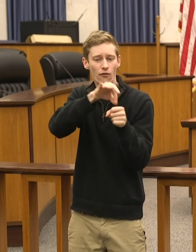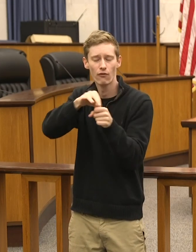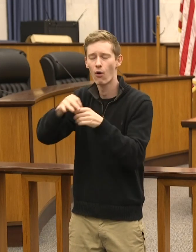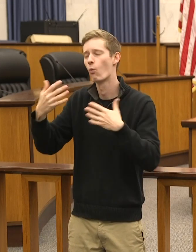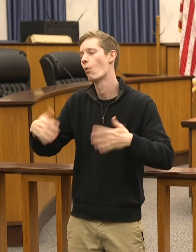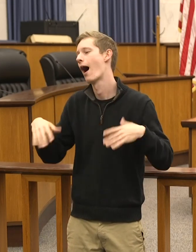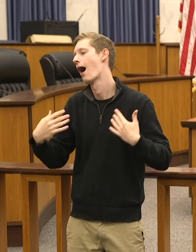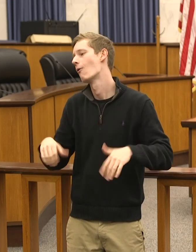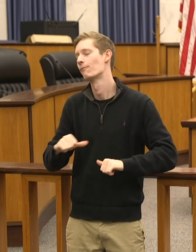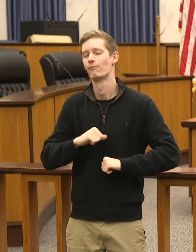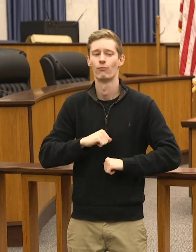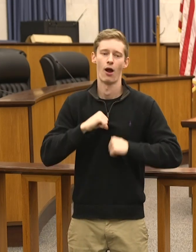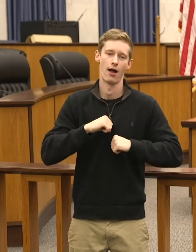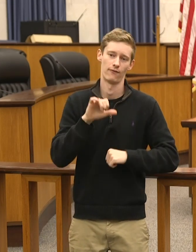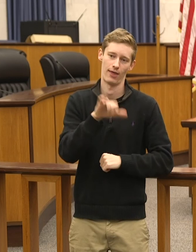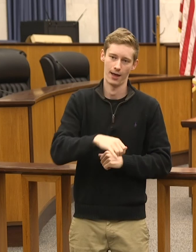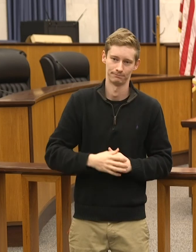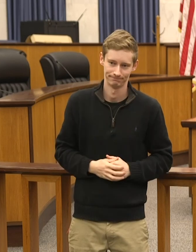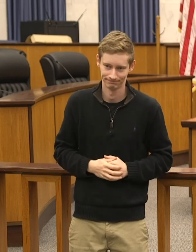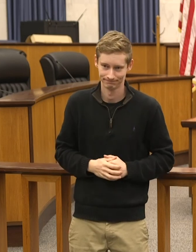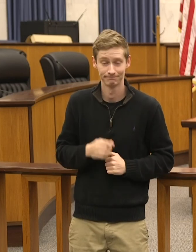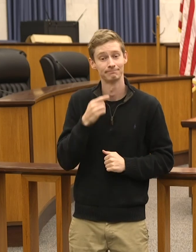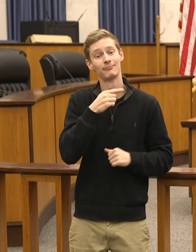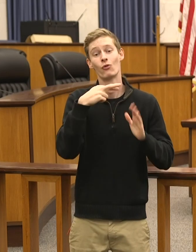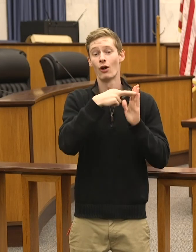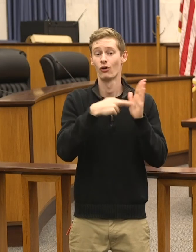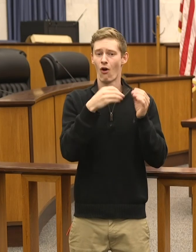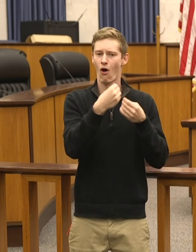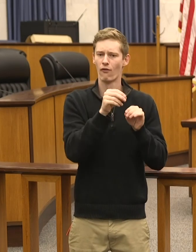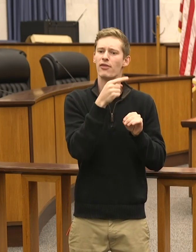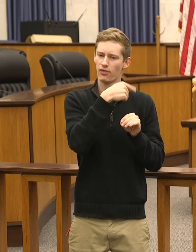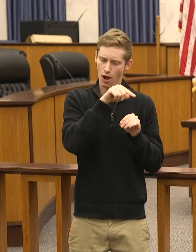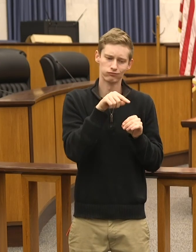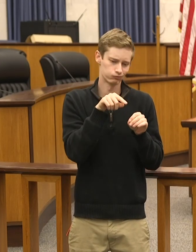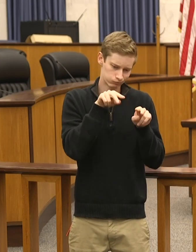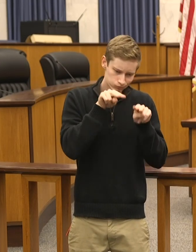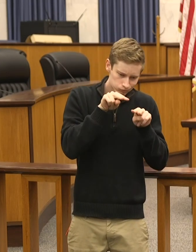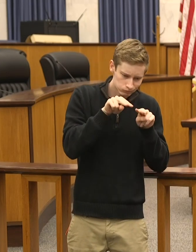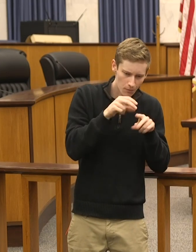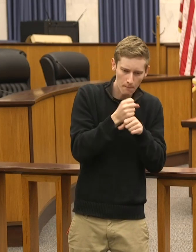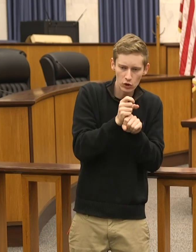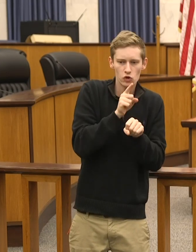is doing their due diligence to ensure that the public can have these results.